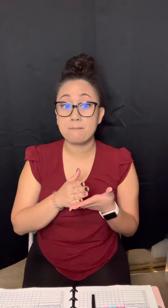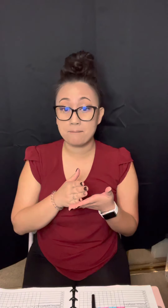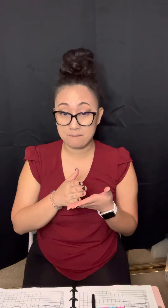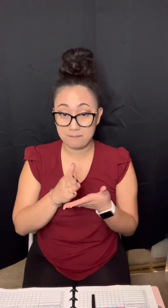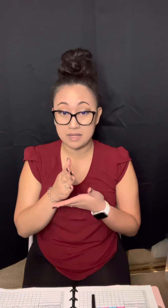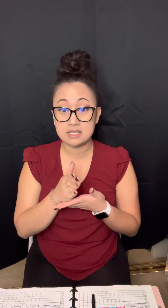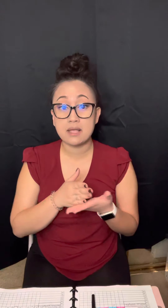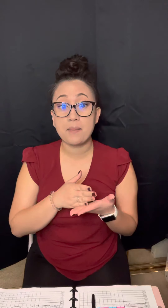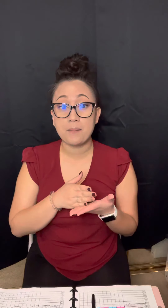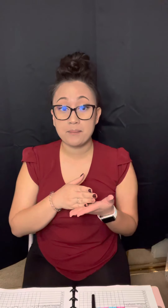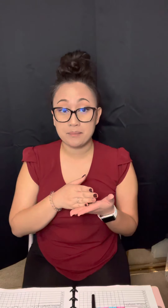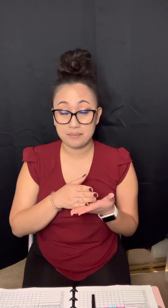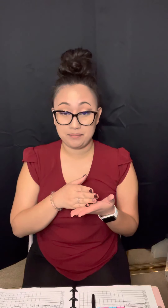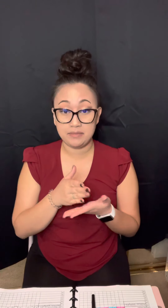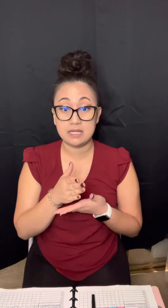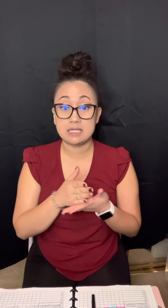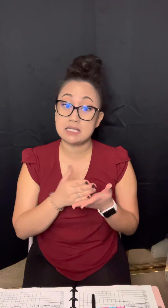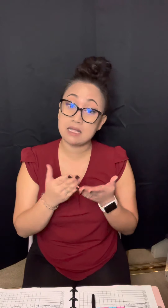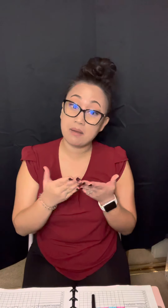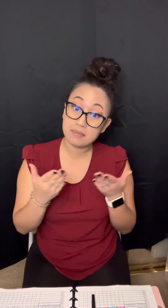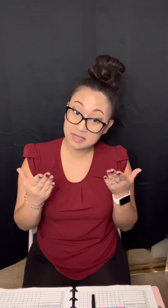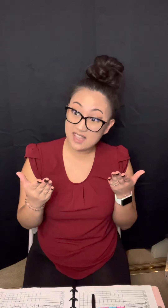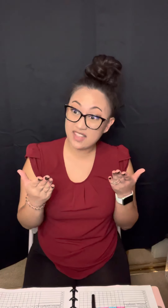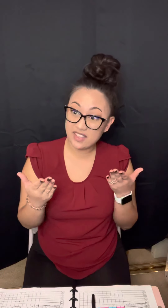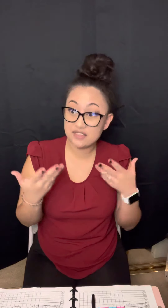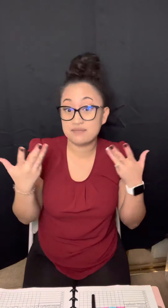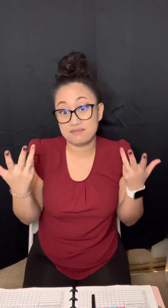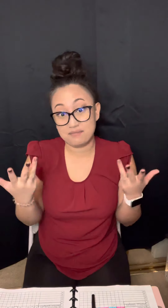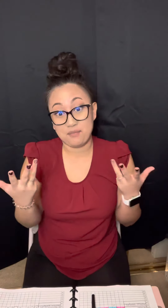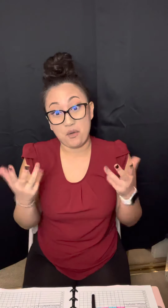Some things are awesome.